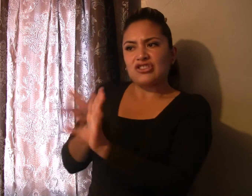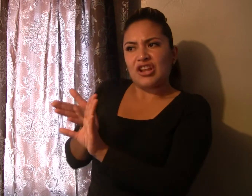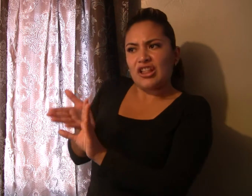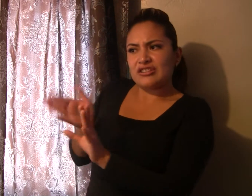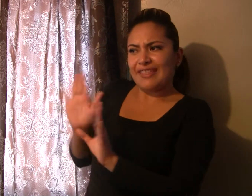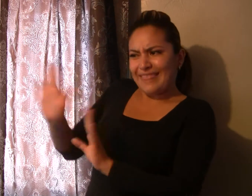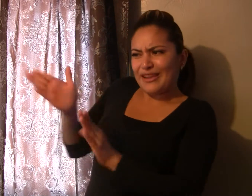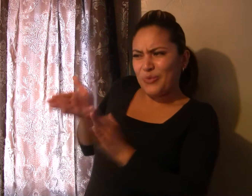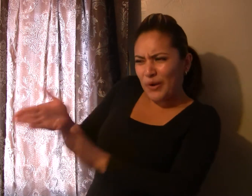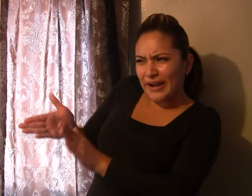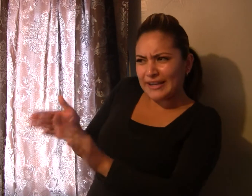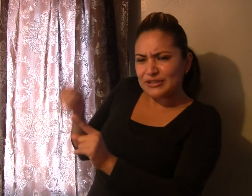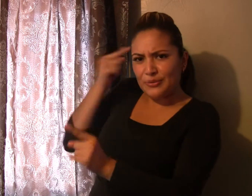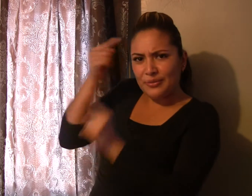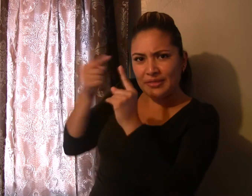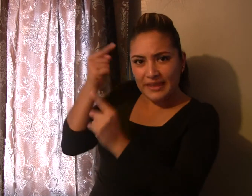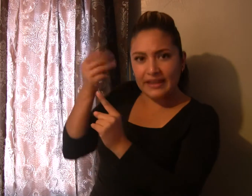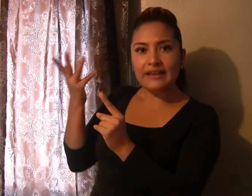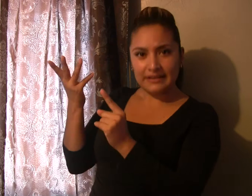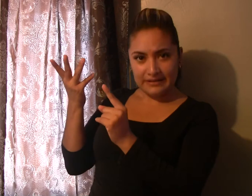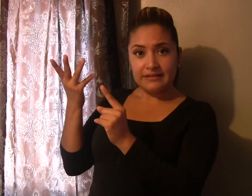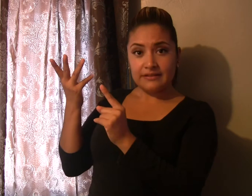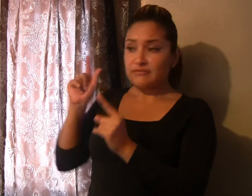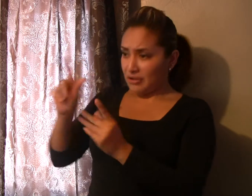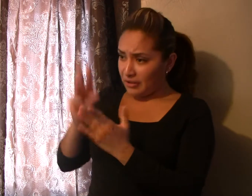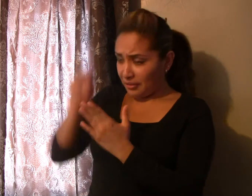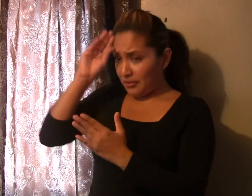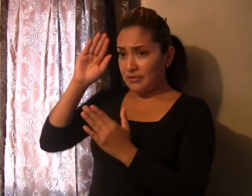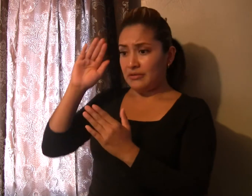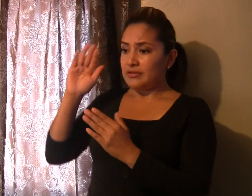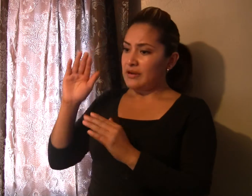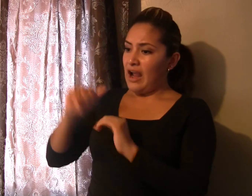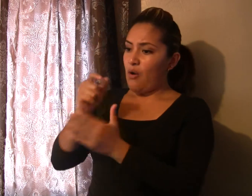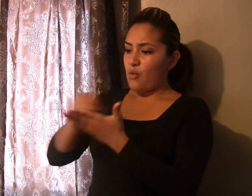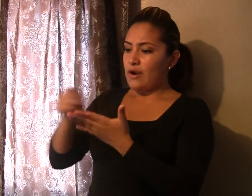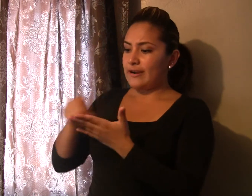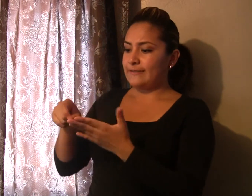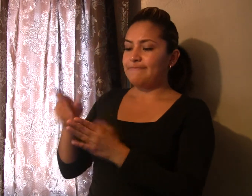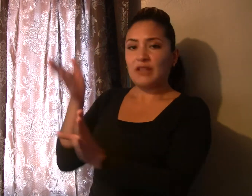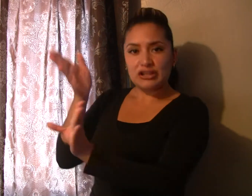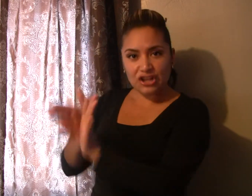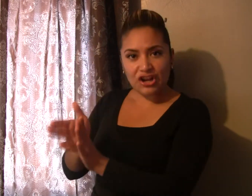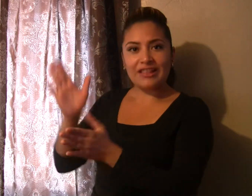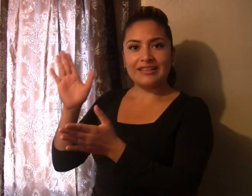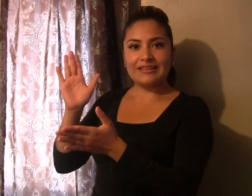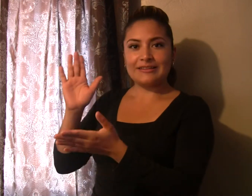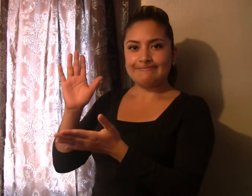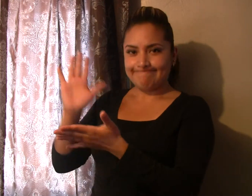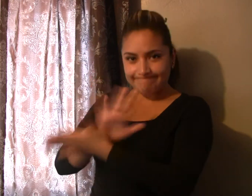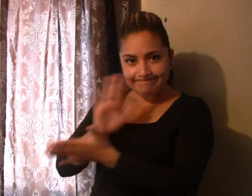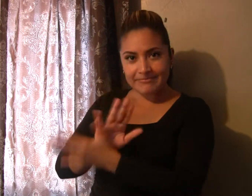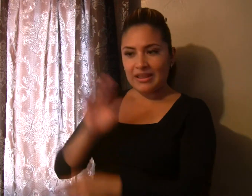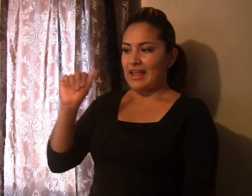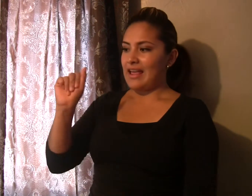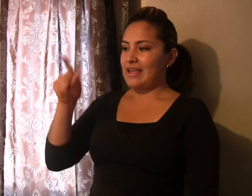They learned about writing the psychology paper, APA style, and how to put the paper together, write